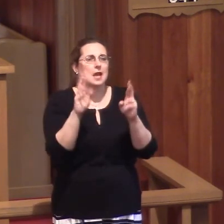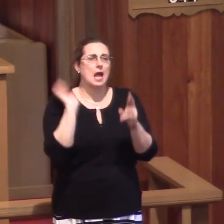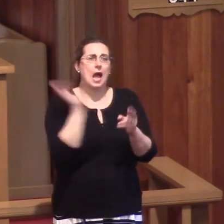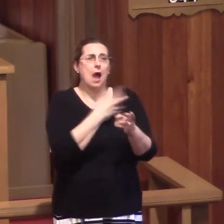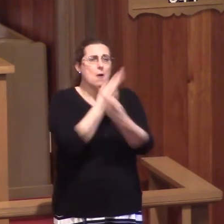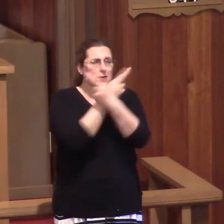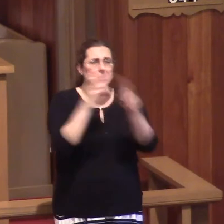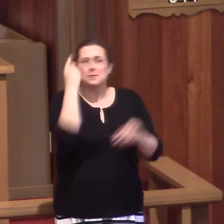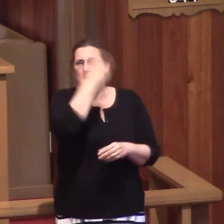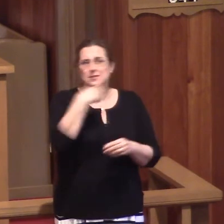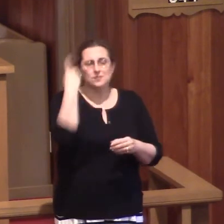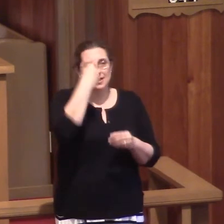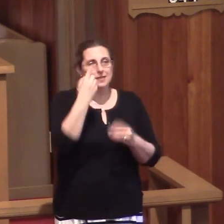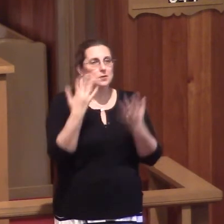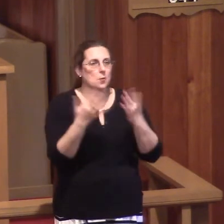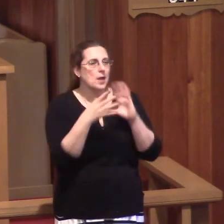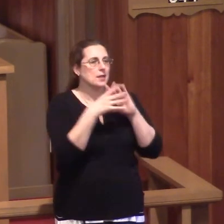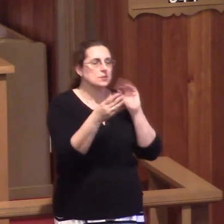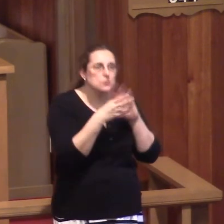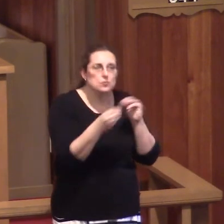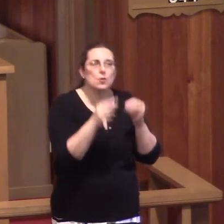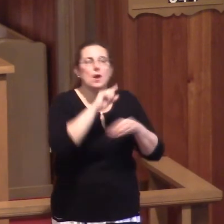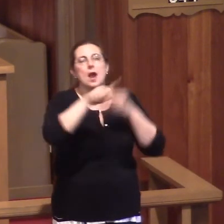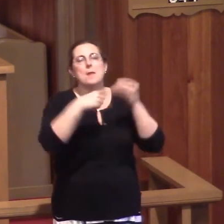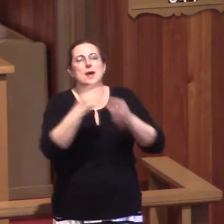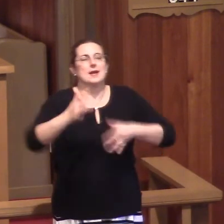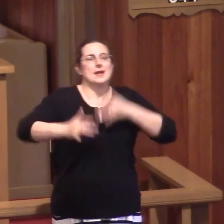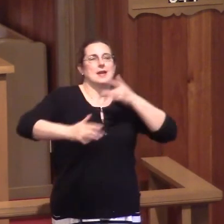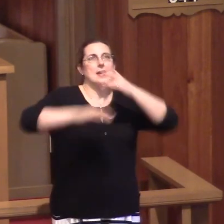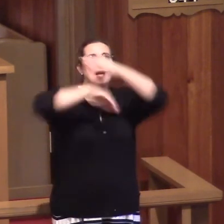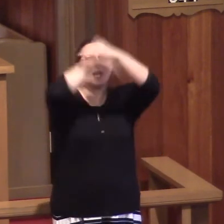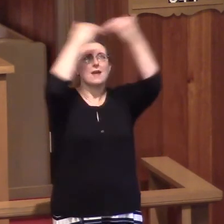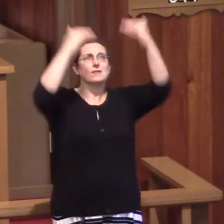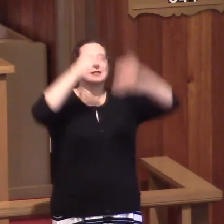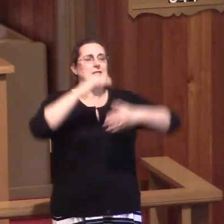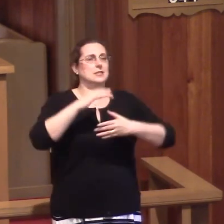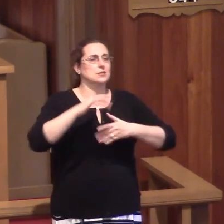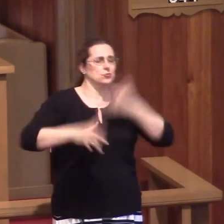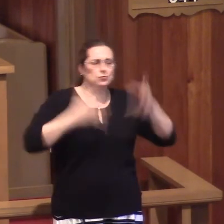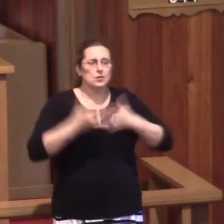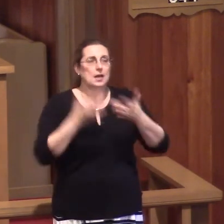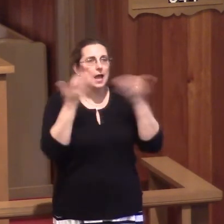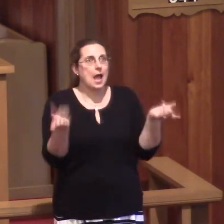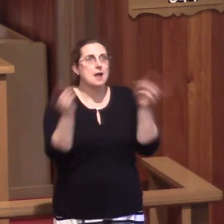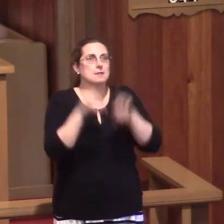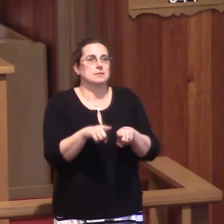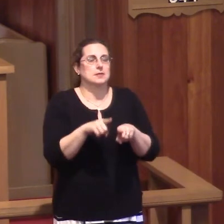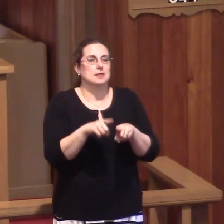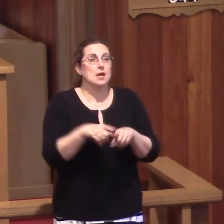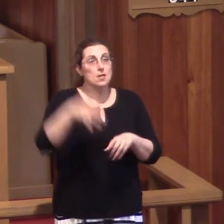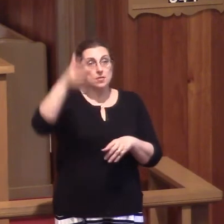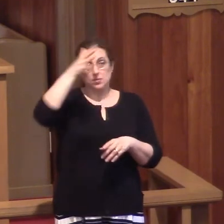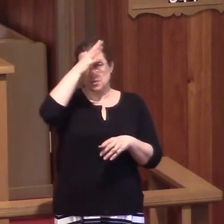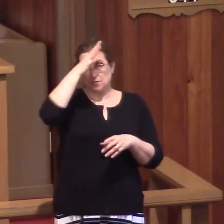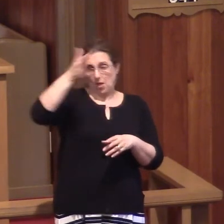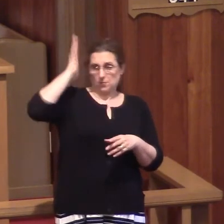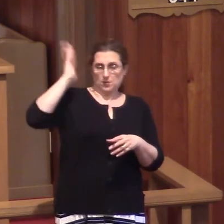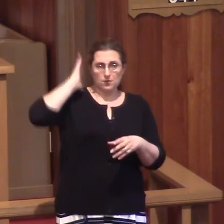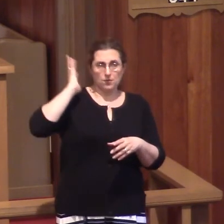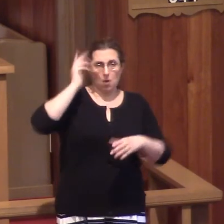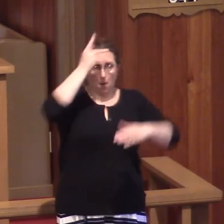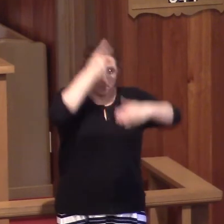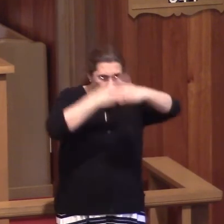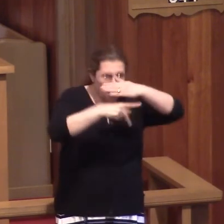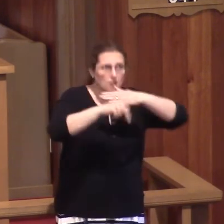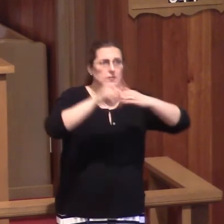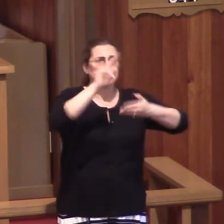-awaited Story Of heavenly joy Takes place. The patriarchs Shall meet us The prophets Holy